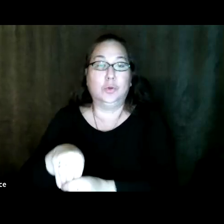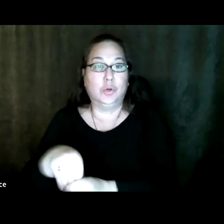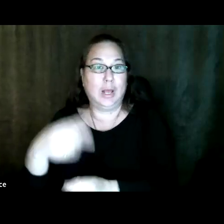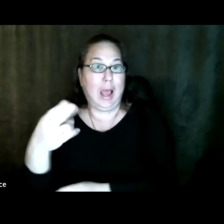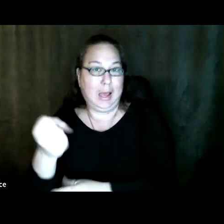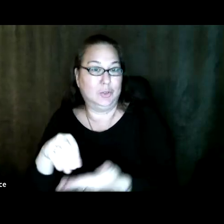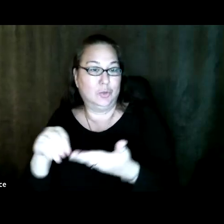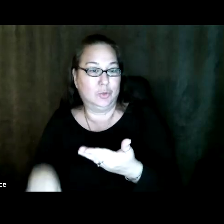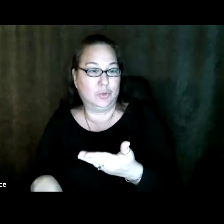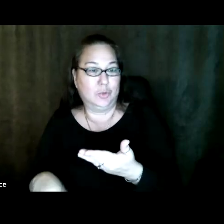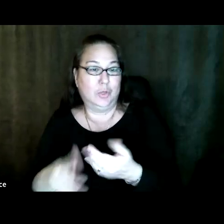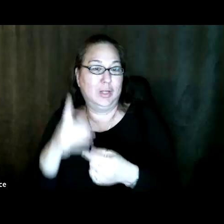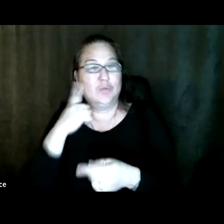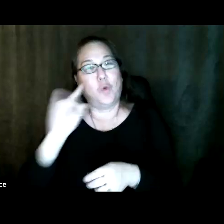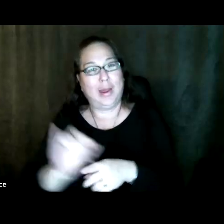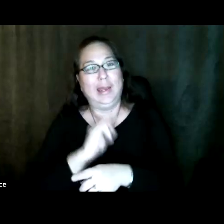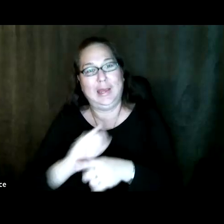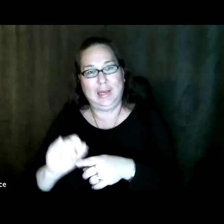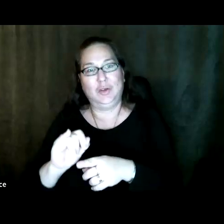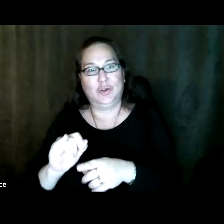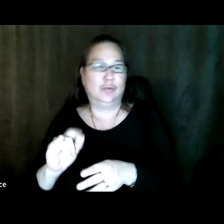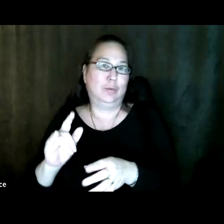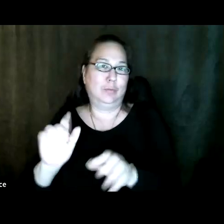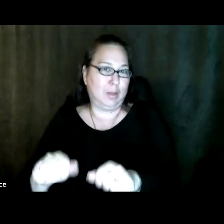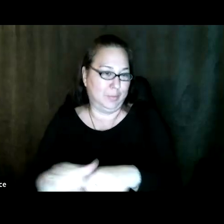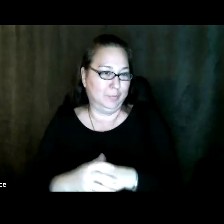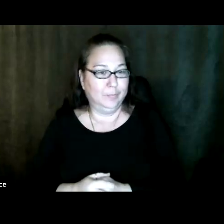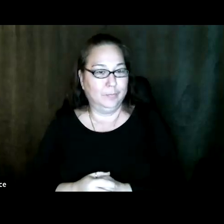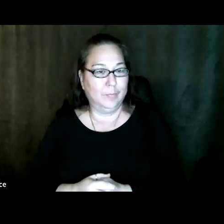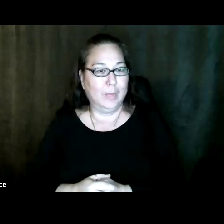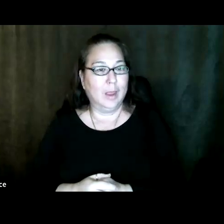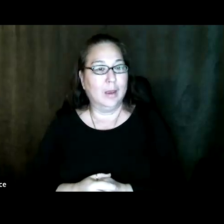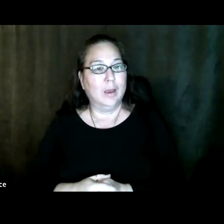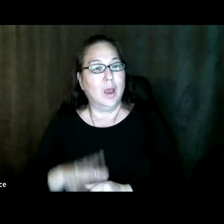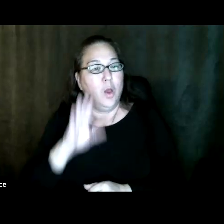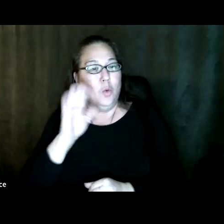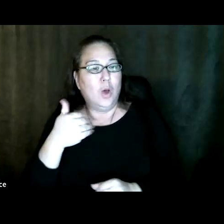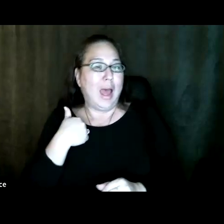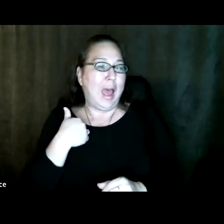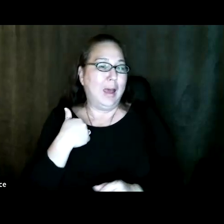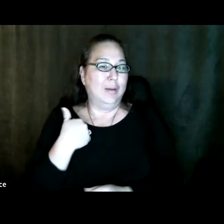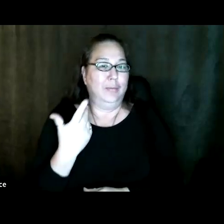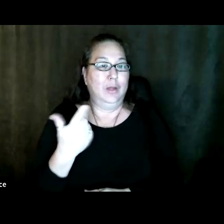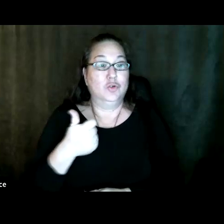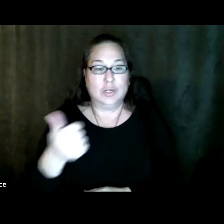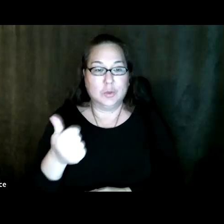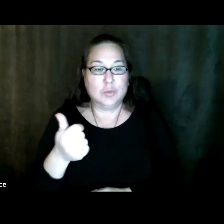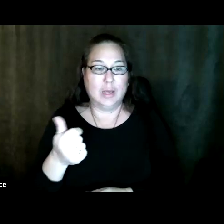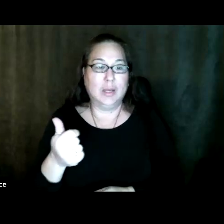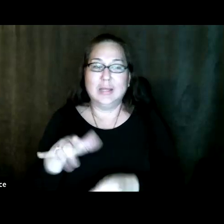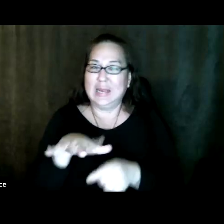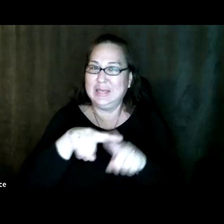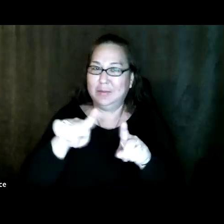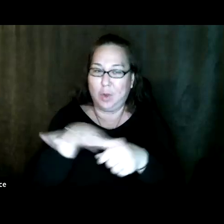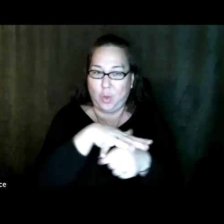will be available, as well as transportation from the following locations: Codman Square Library in Dorchester, Maverick